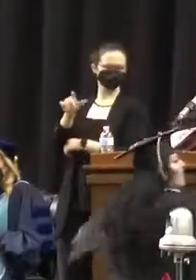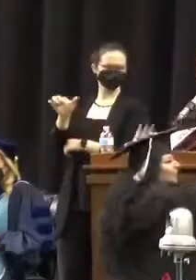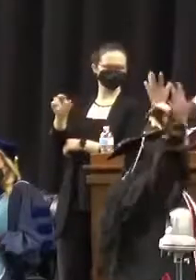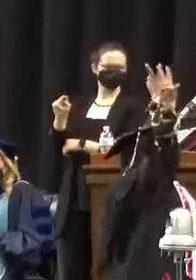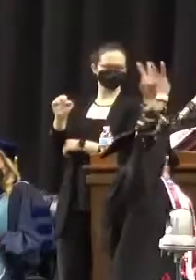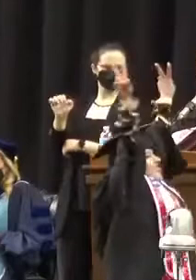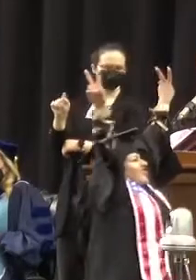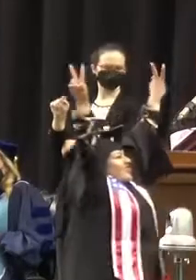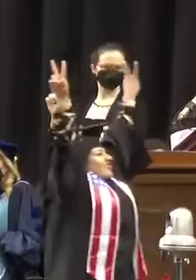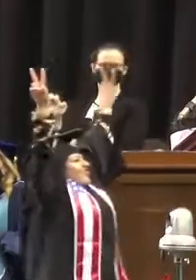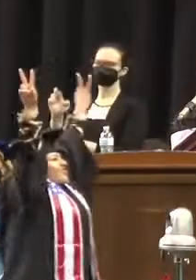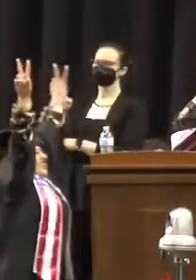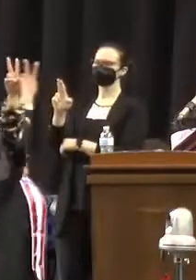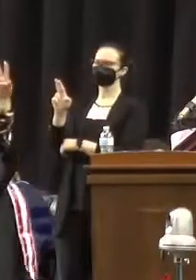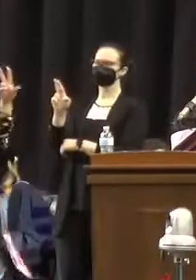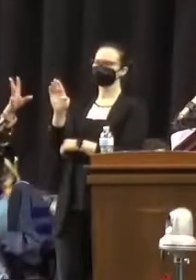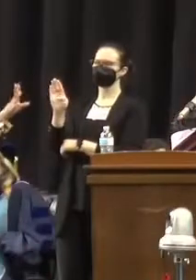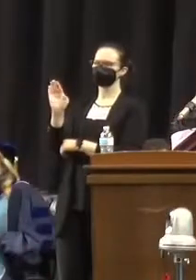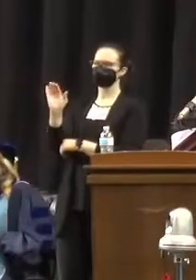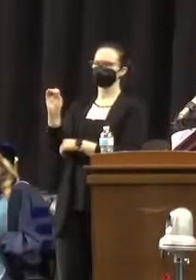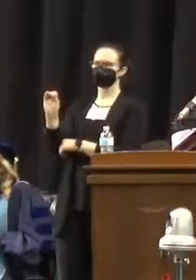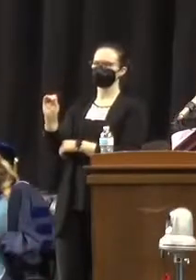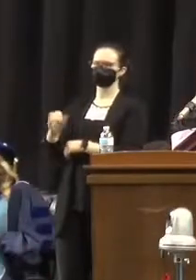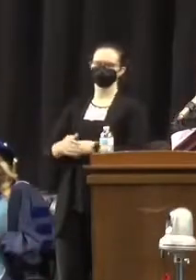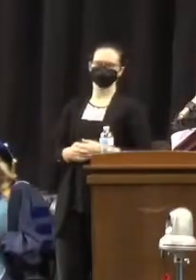Lynette Rubio,